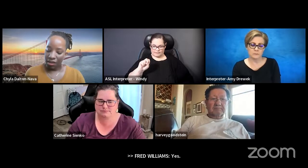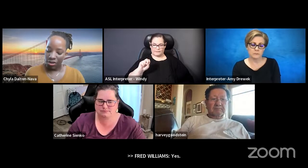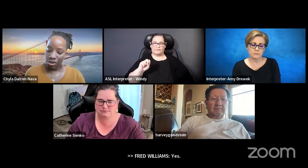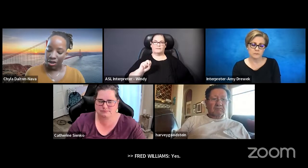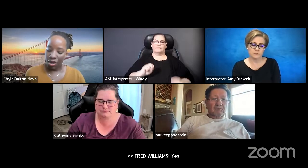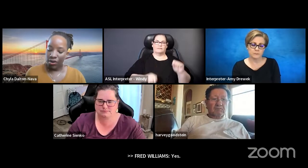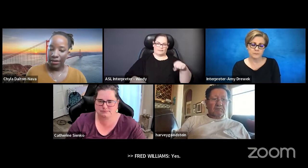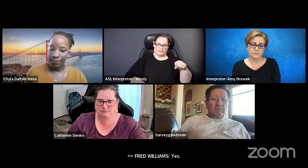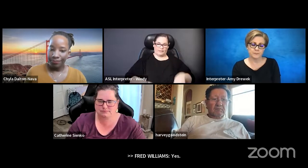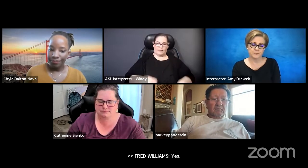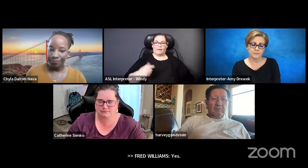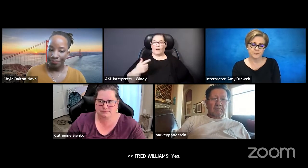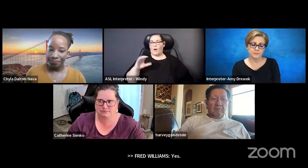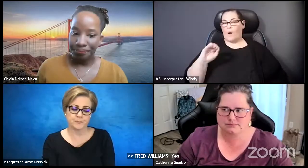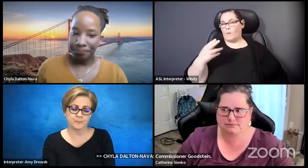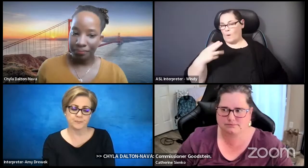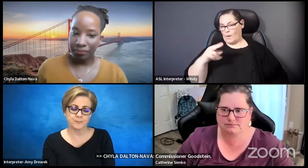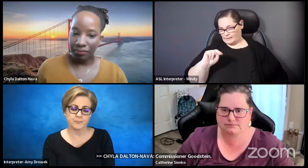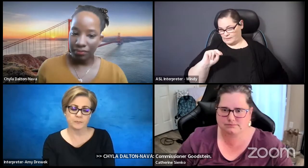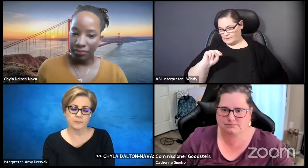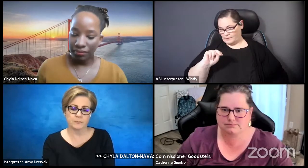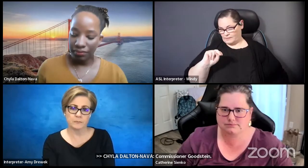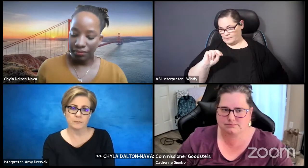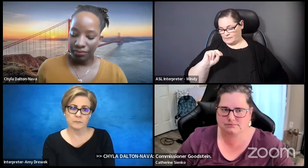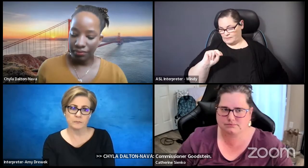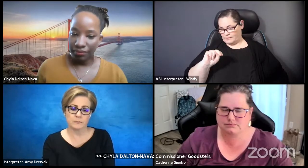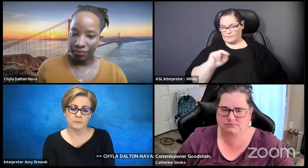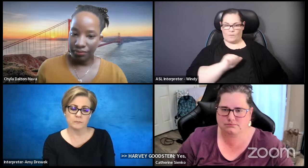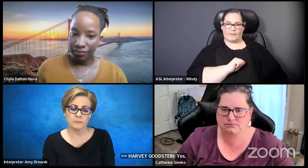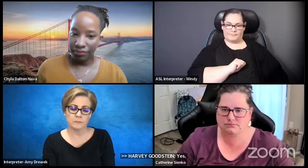Yes. Commissioner Cohen,